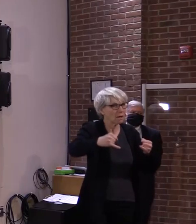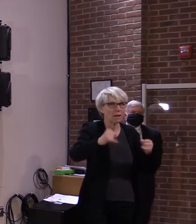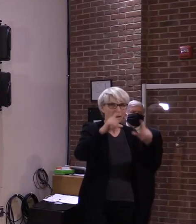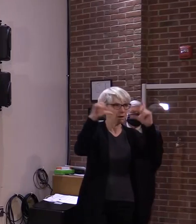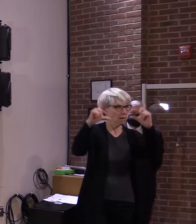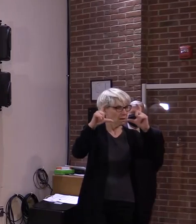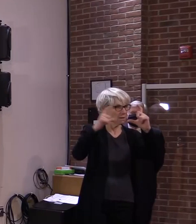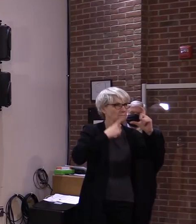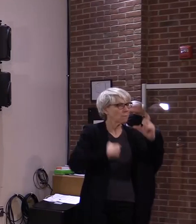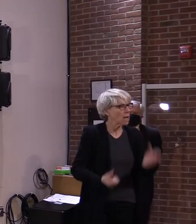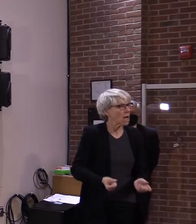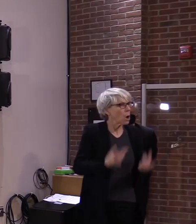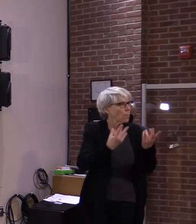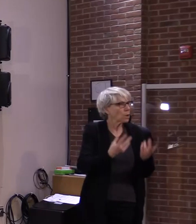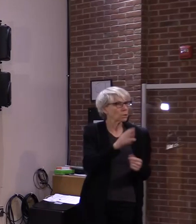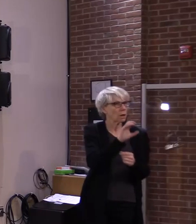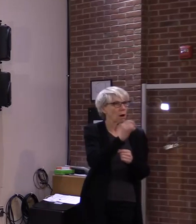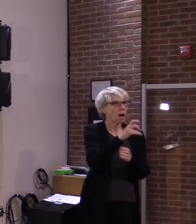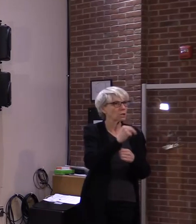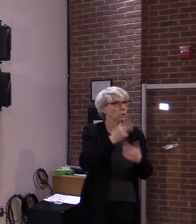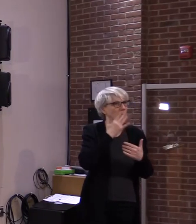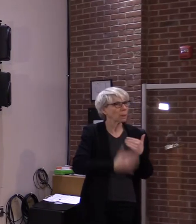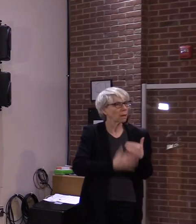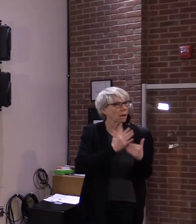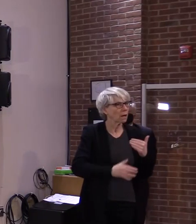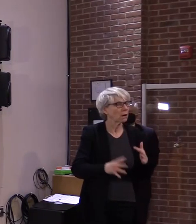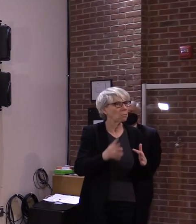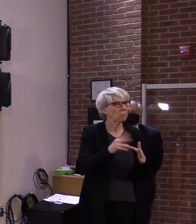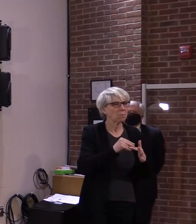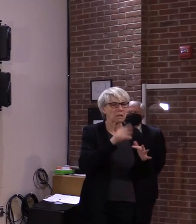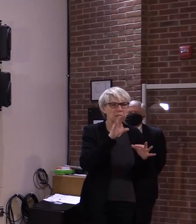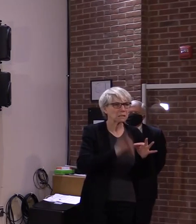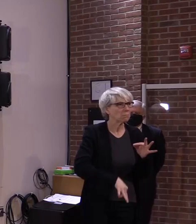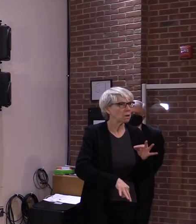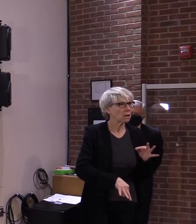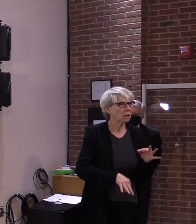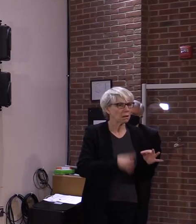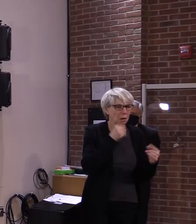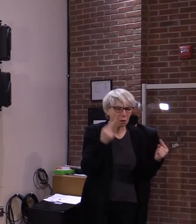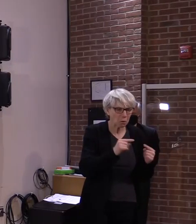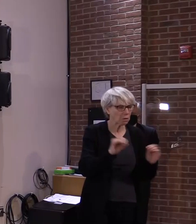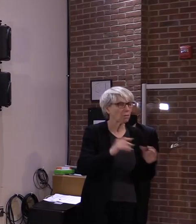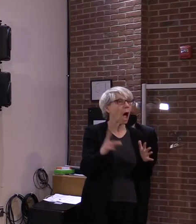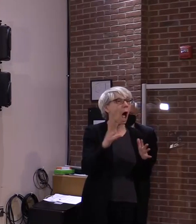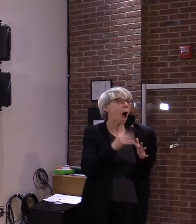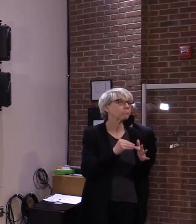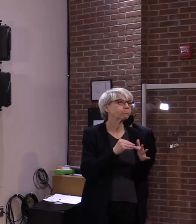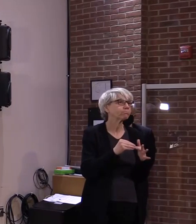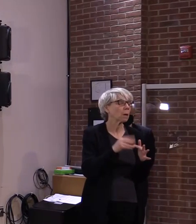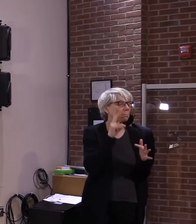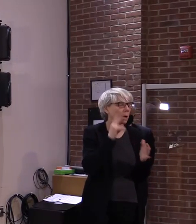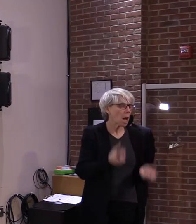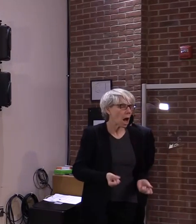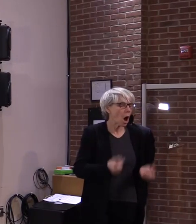called, is a small device that clips onto your fingertip to measure your pulse and the oxygen levels in your